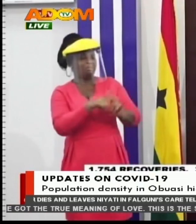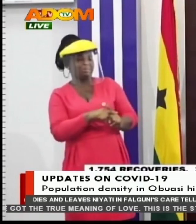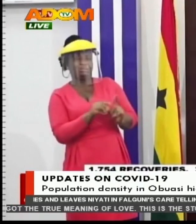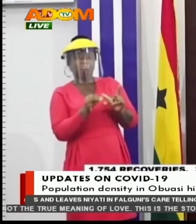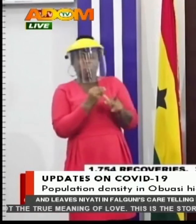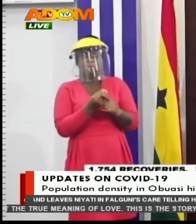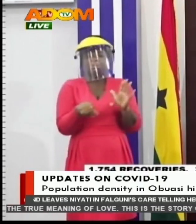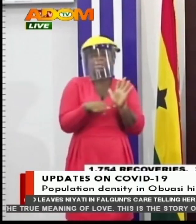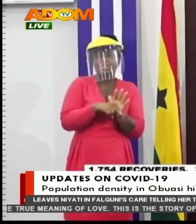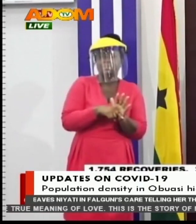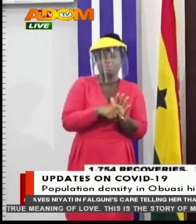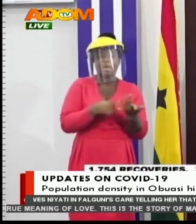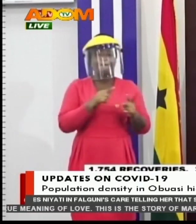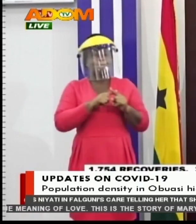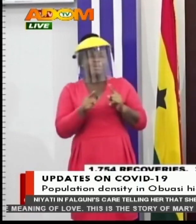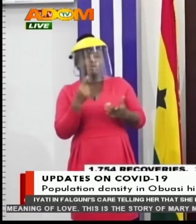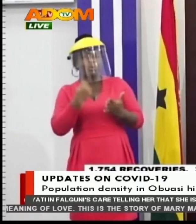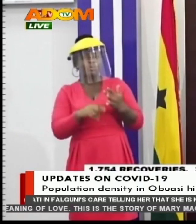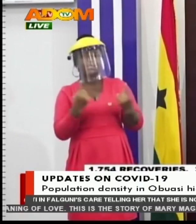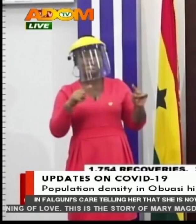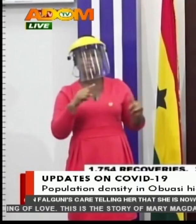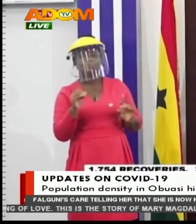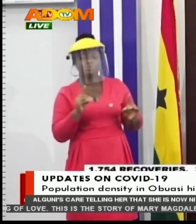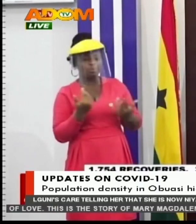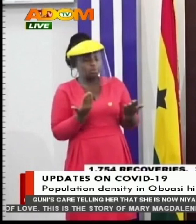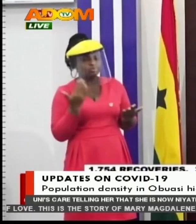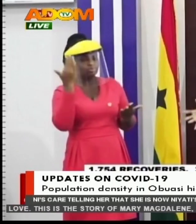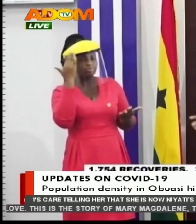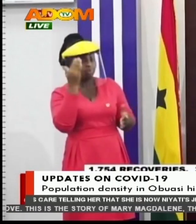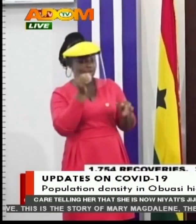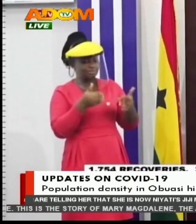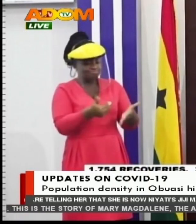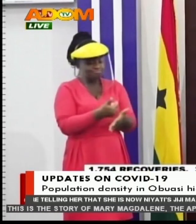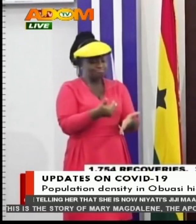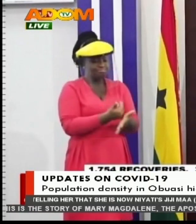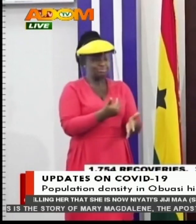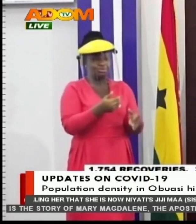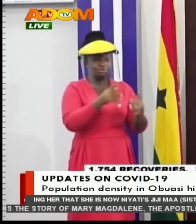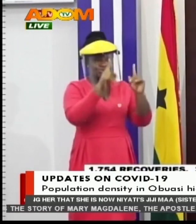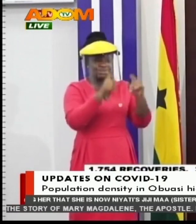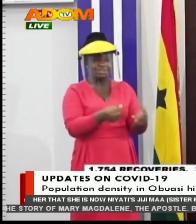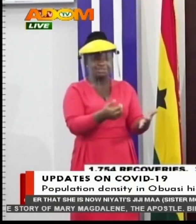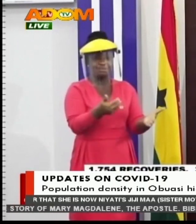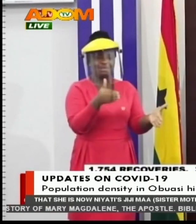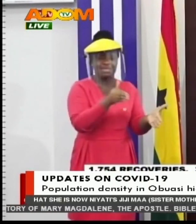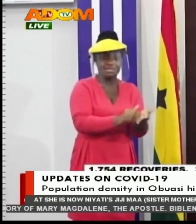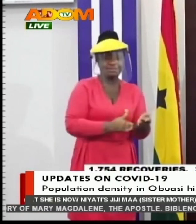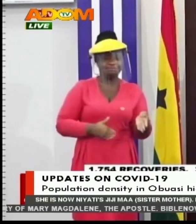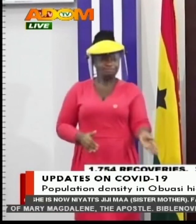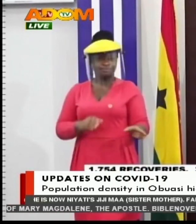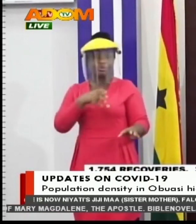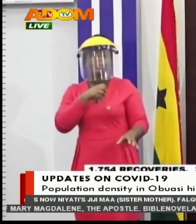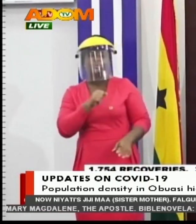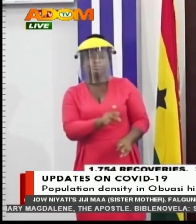populated communities like Bahabobomi, Tutuka, Central Market, Einem, Asankore, Wawaso, Bumpe, Kunka. So these